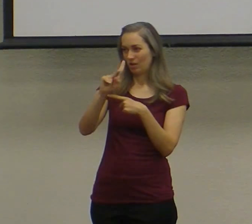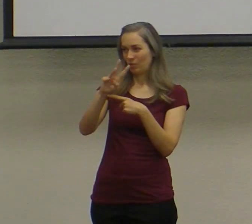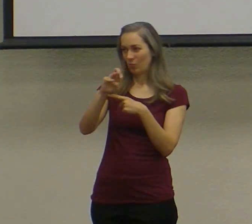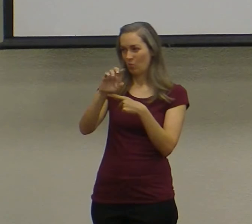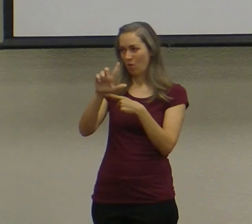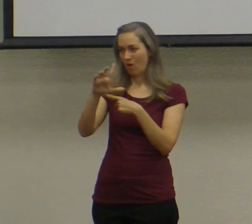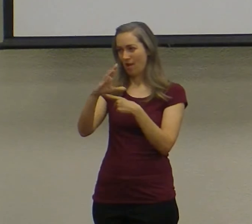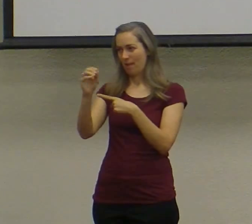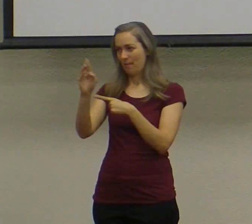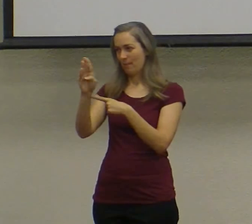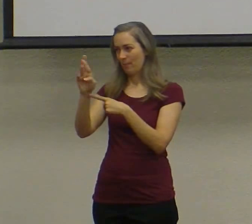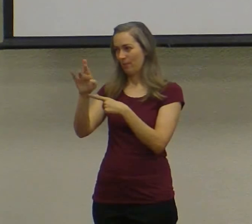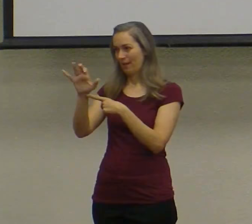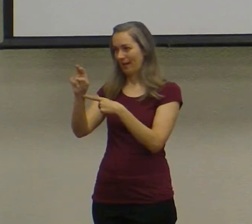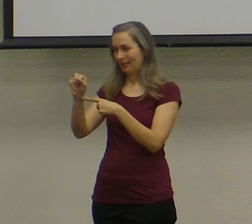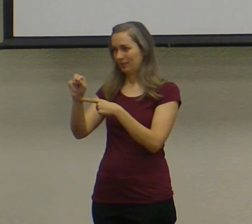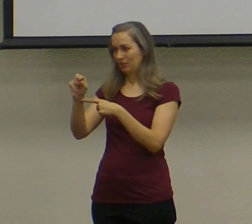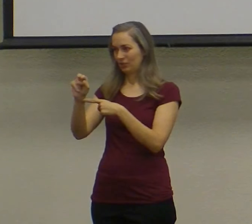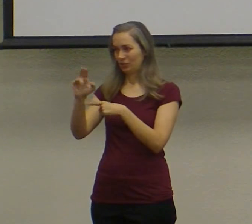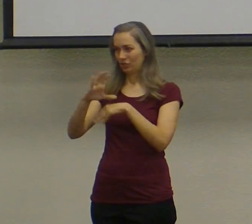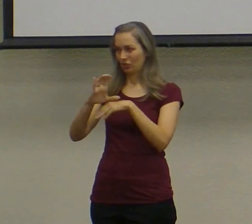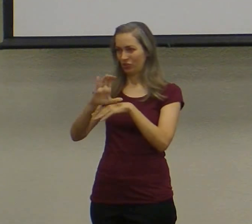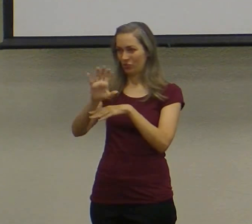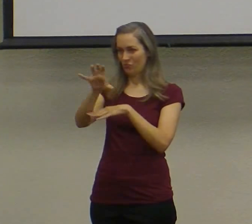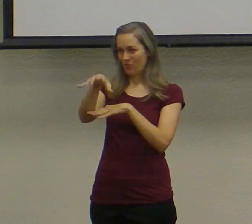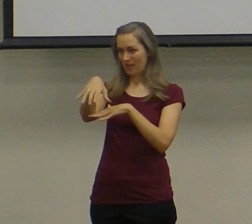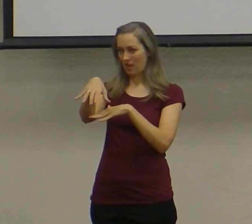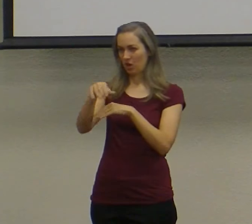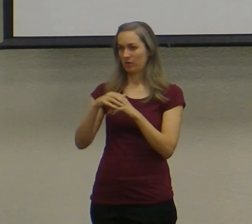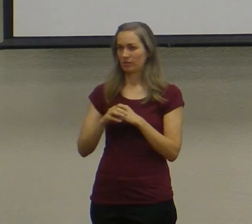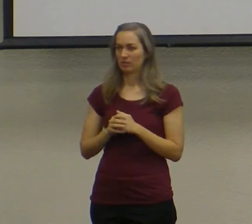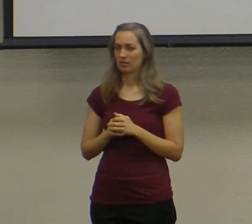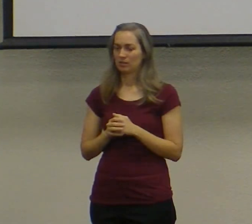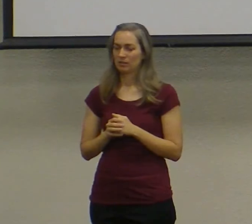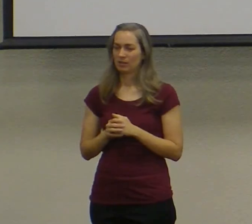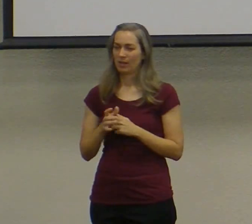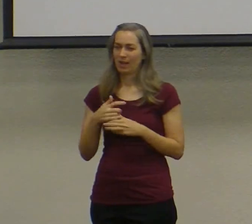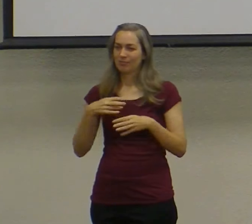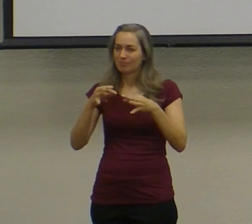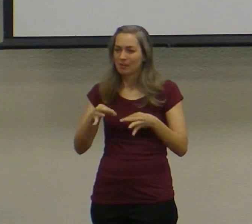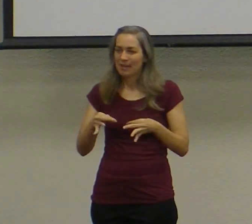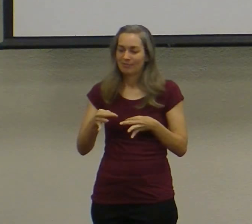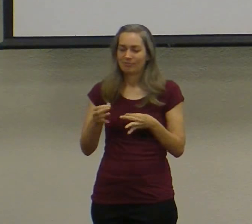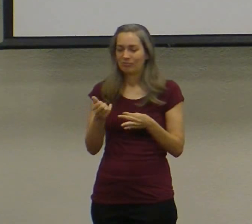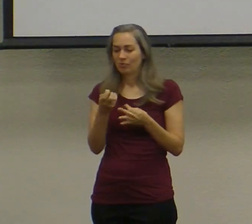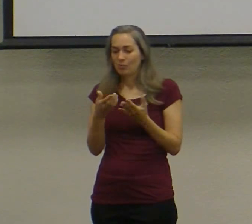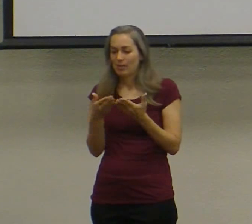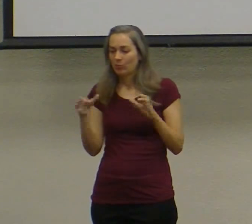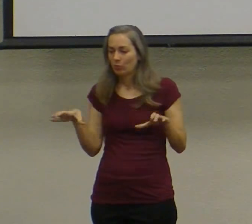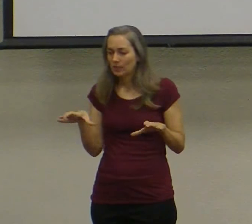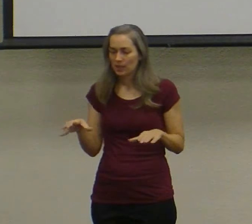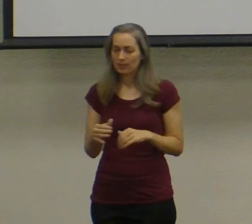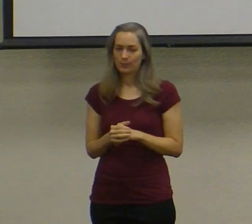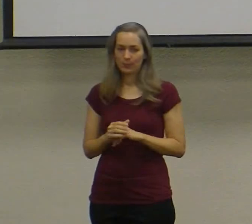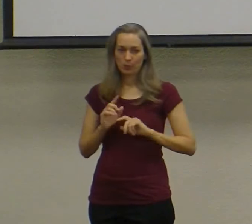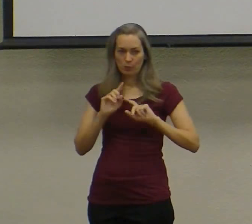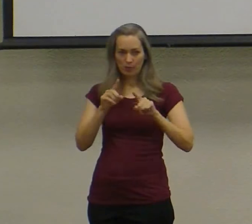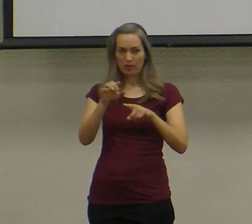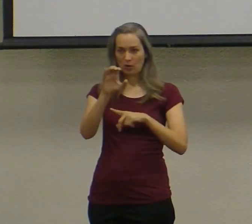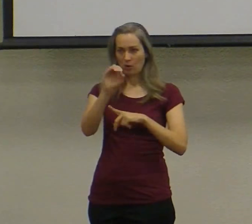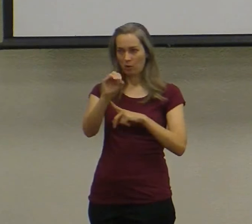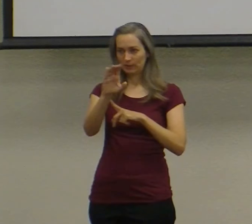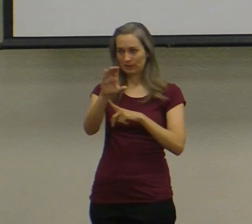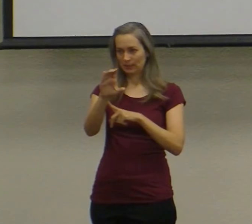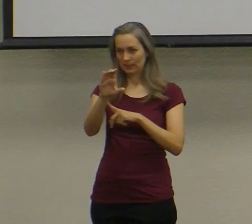Christ. And I'll just kind of give you a real brief snapshot of some of the things we did this summer. We went to OC,